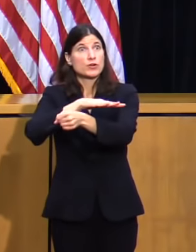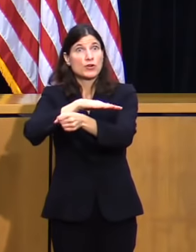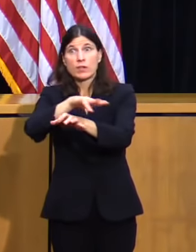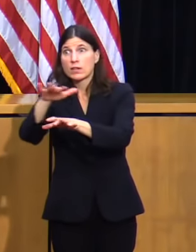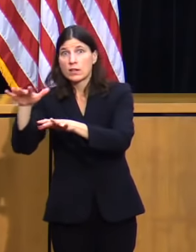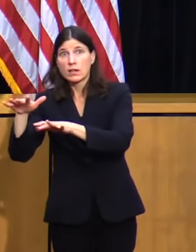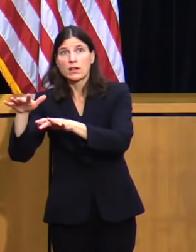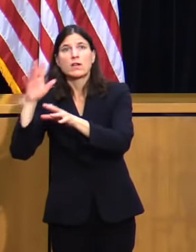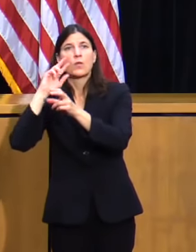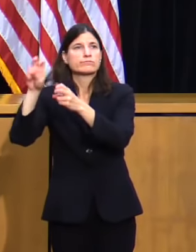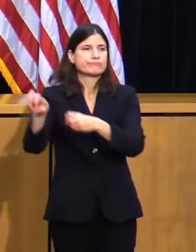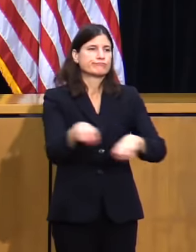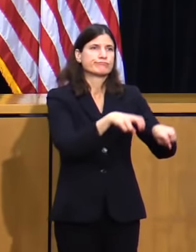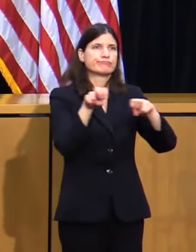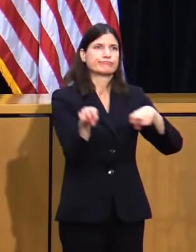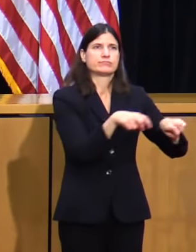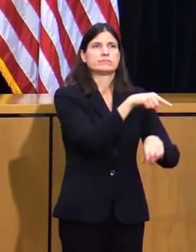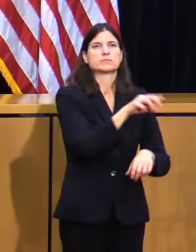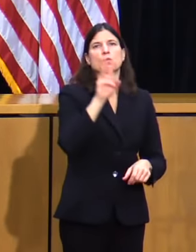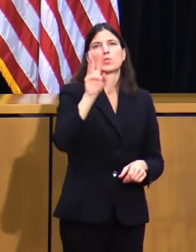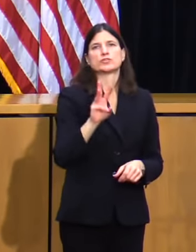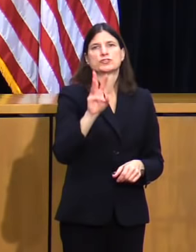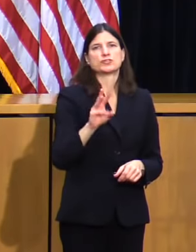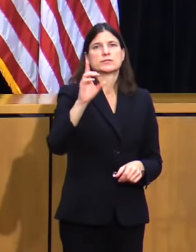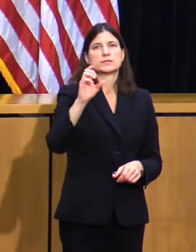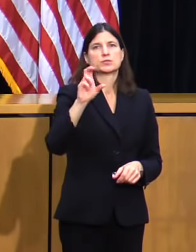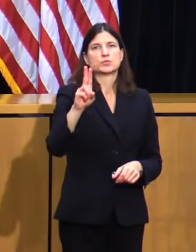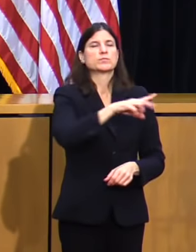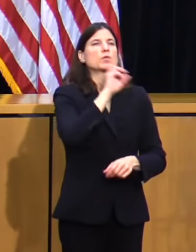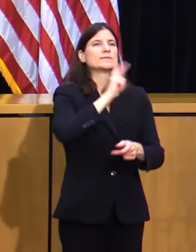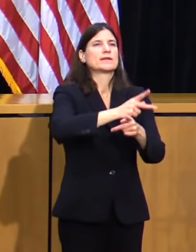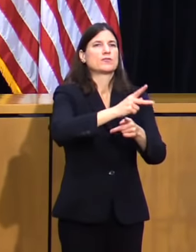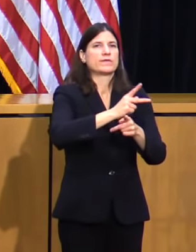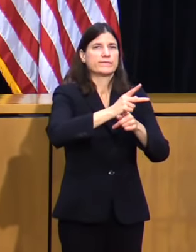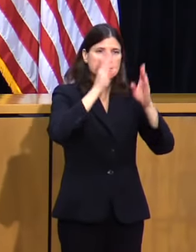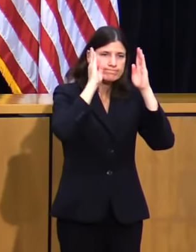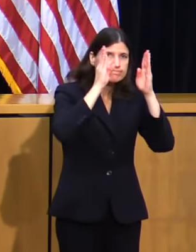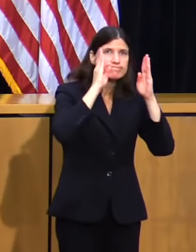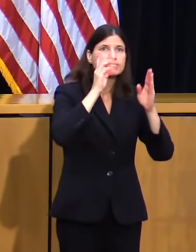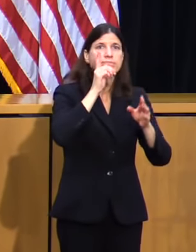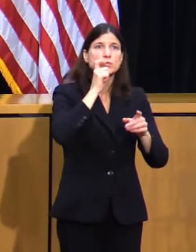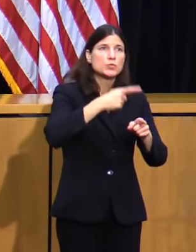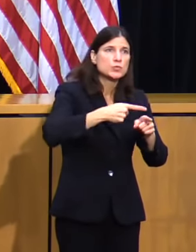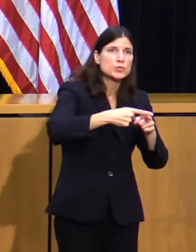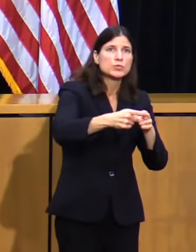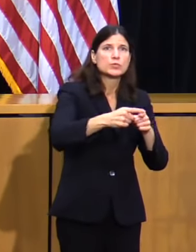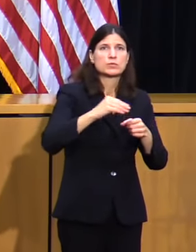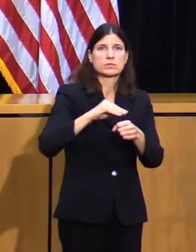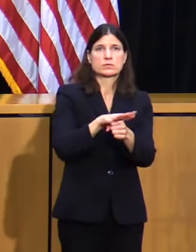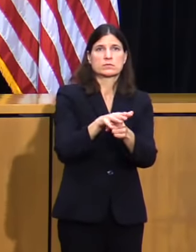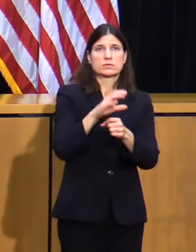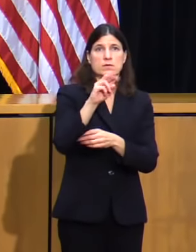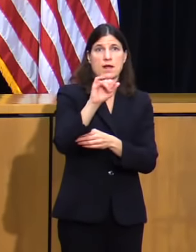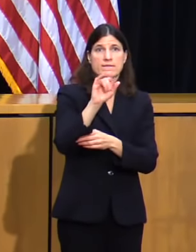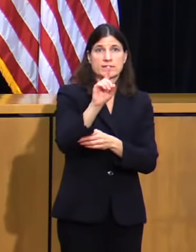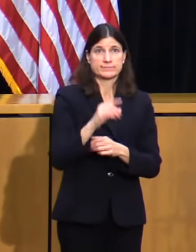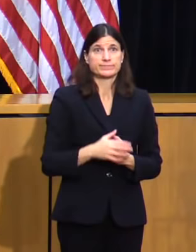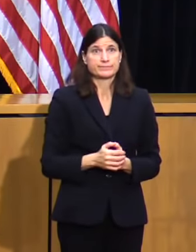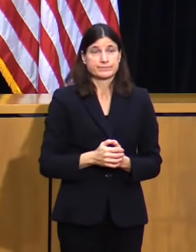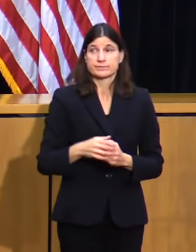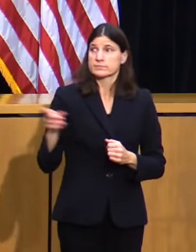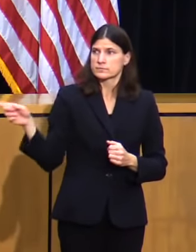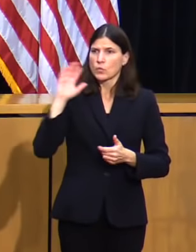during a pandemic. Under the direction of the Command Center, over the next several weeks, MEMA will coordinate the